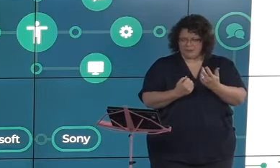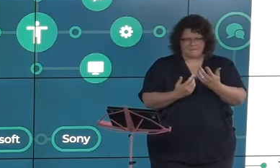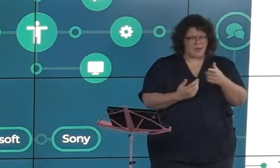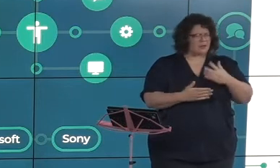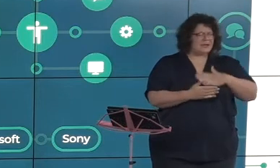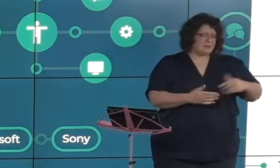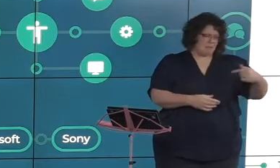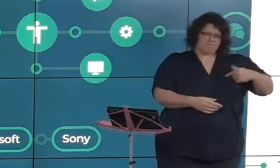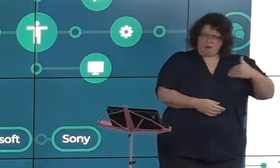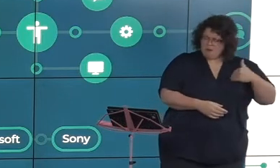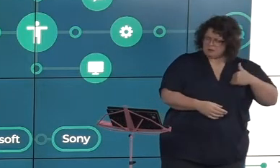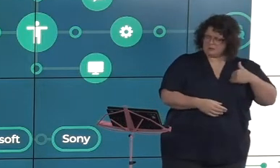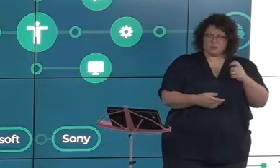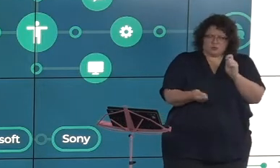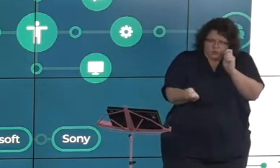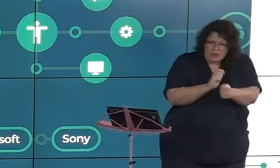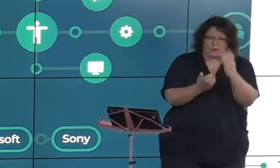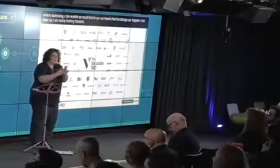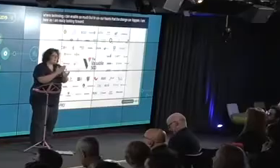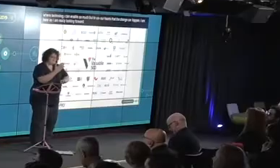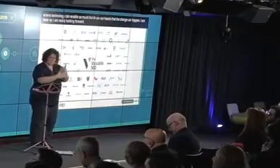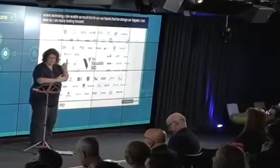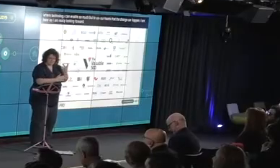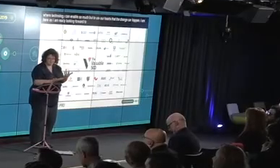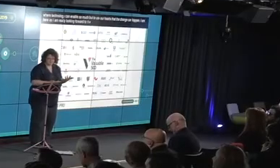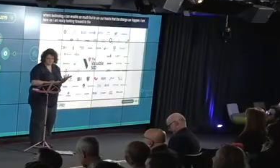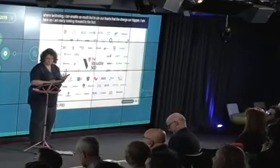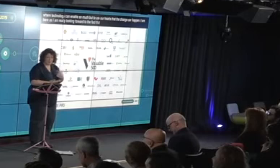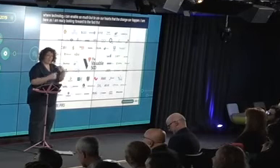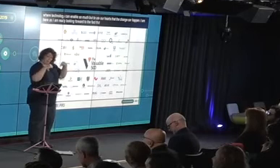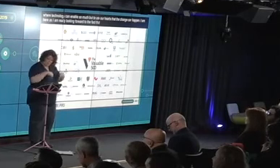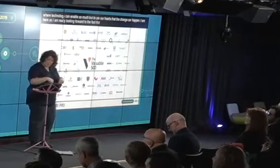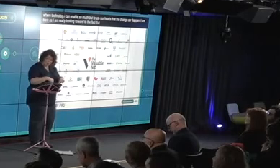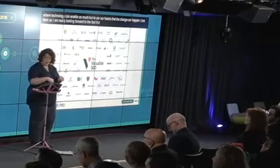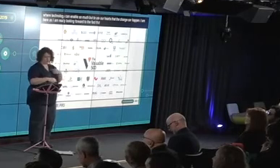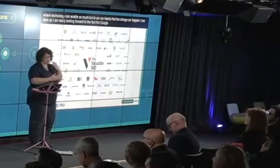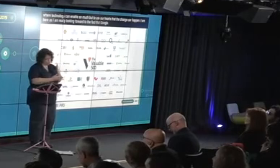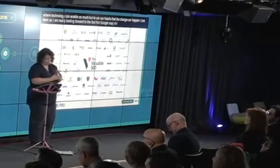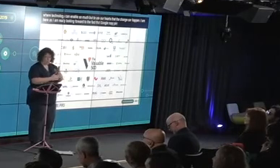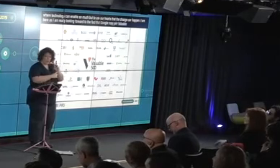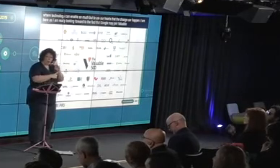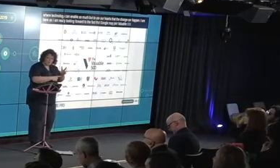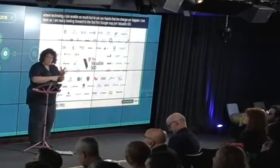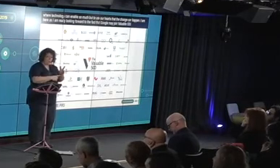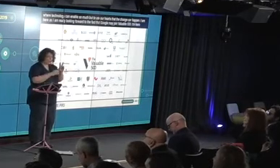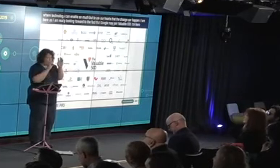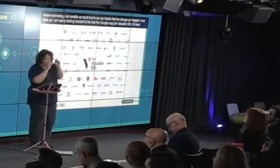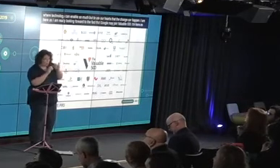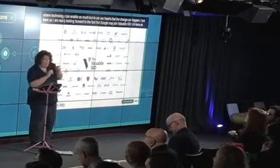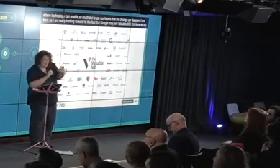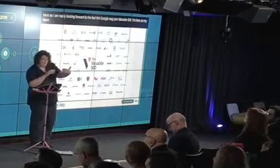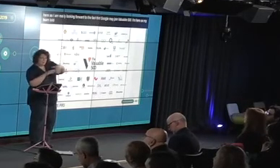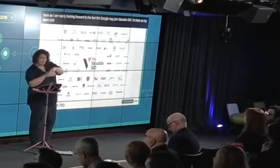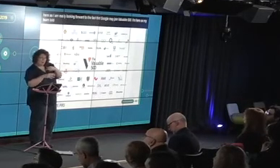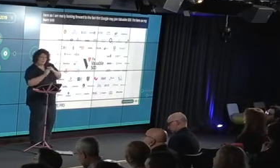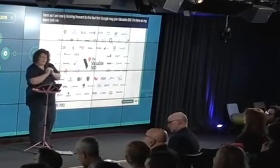join the Valuable 500. I'm here because my team told me to get over myself. And I'm here